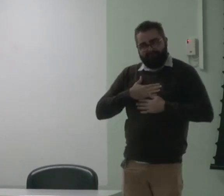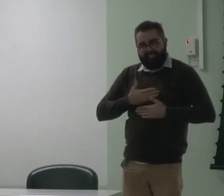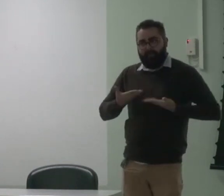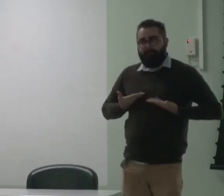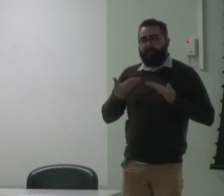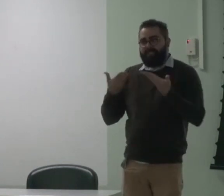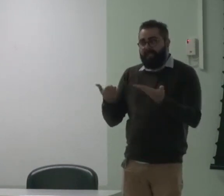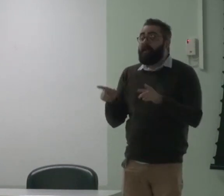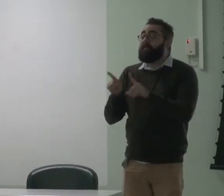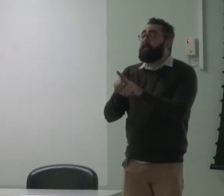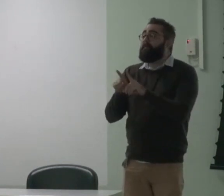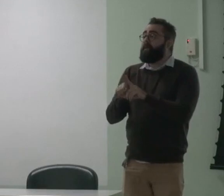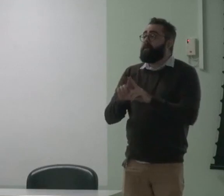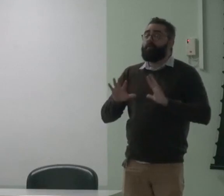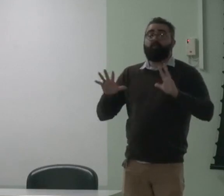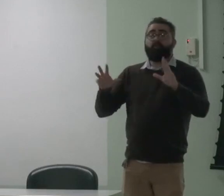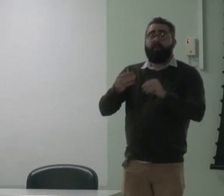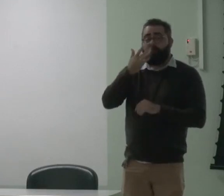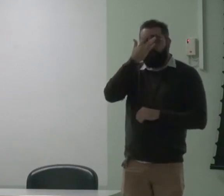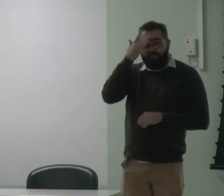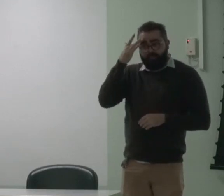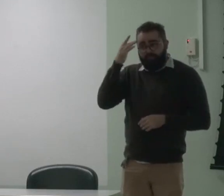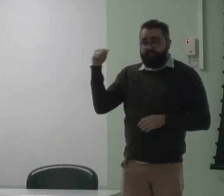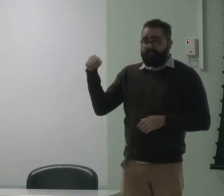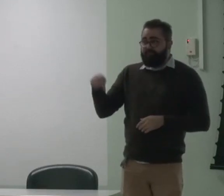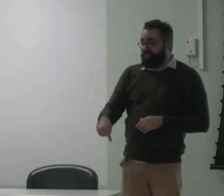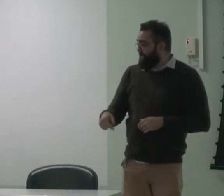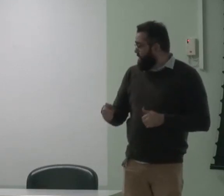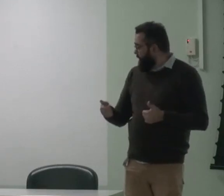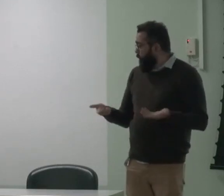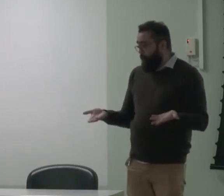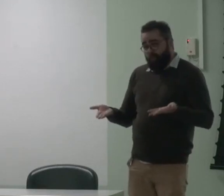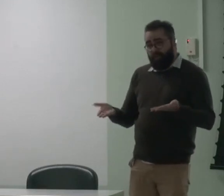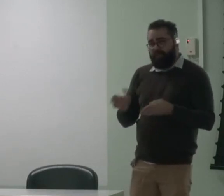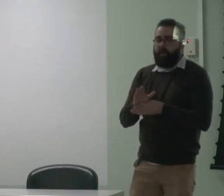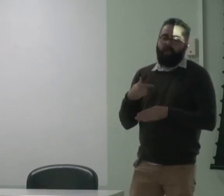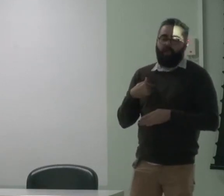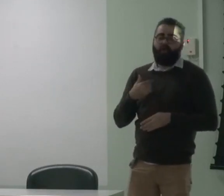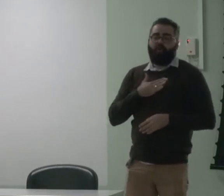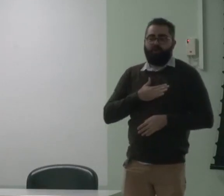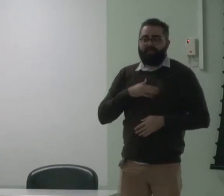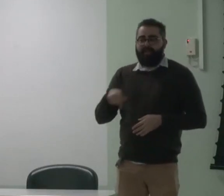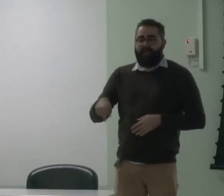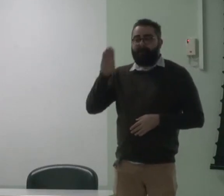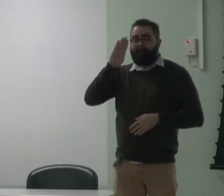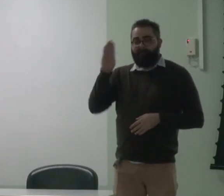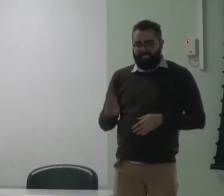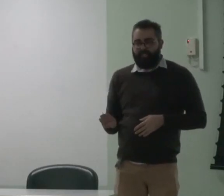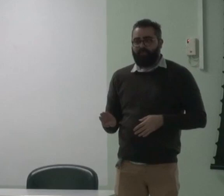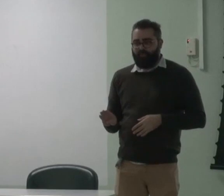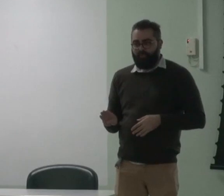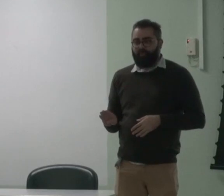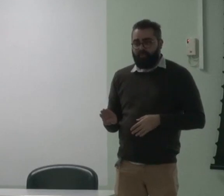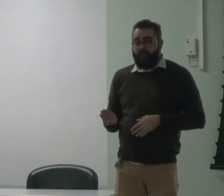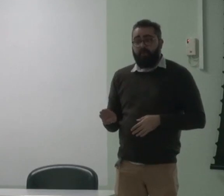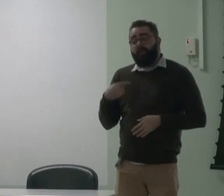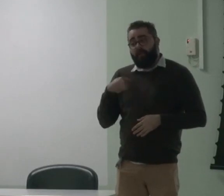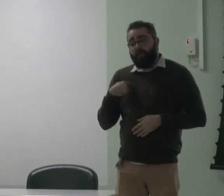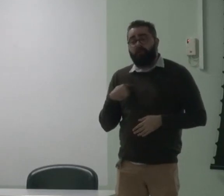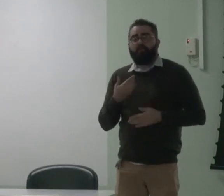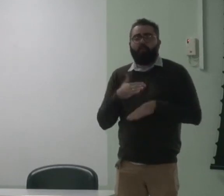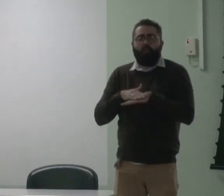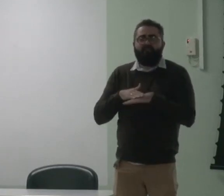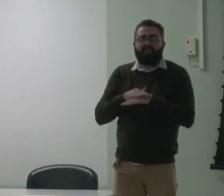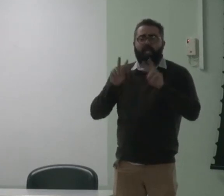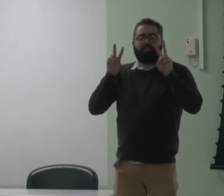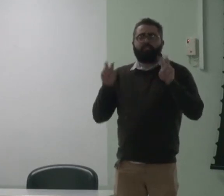thank you for having me here. It's a privilege to be here in Brazil and able to talk about my work and the